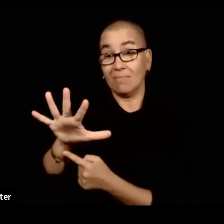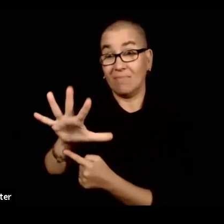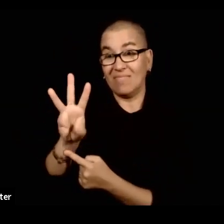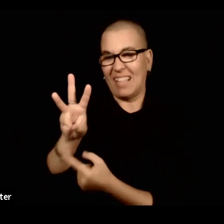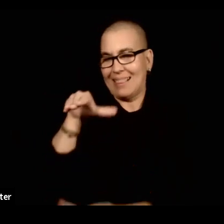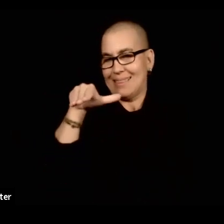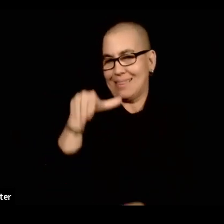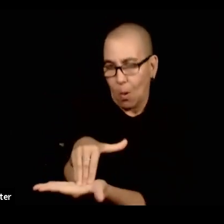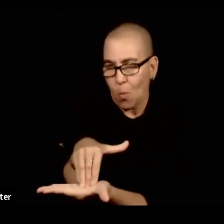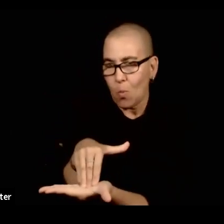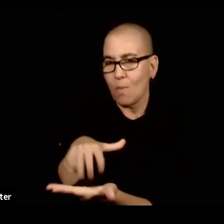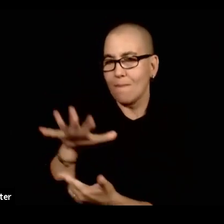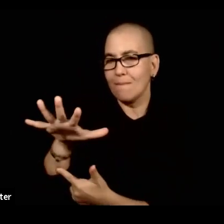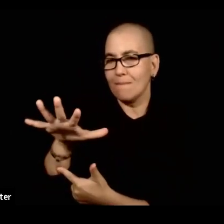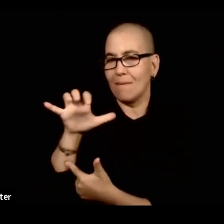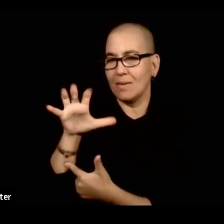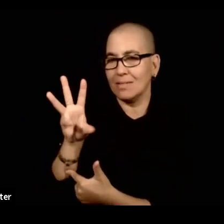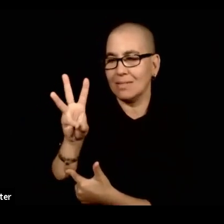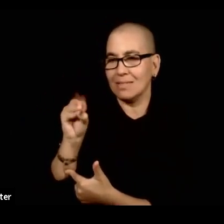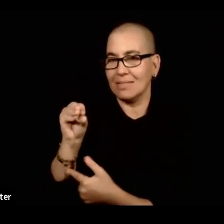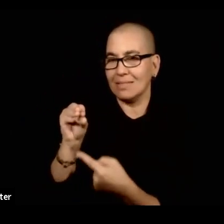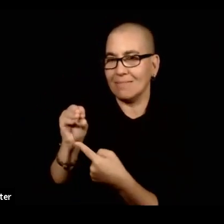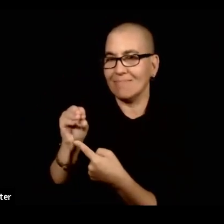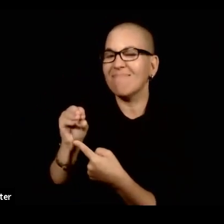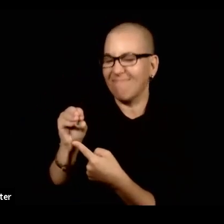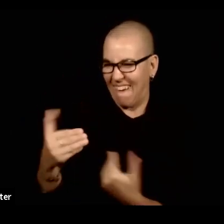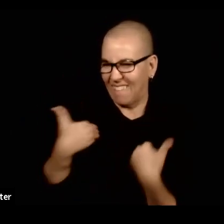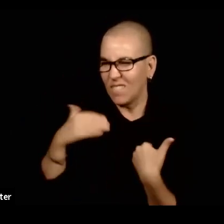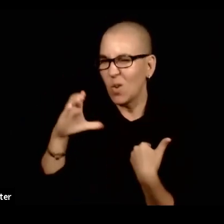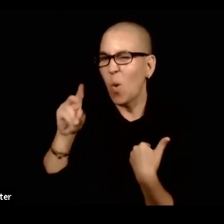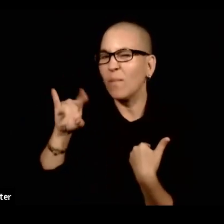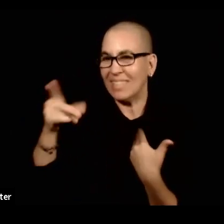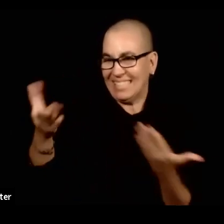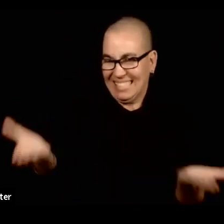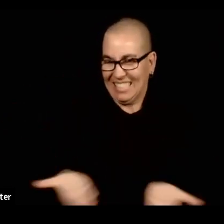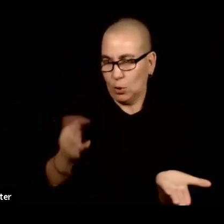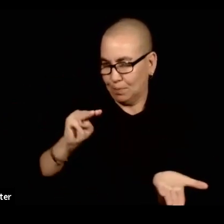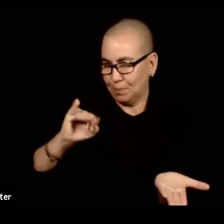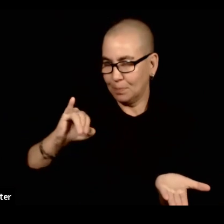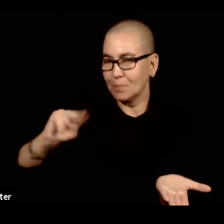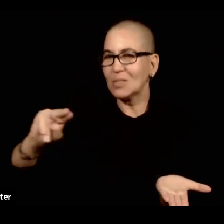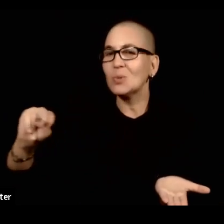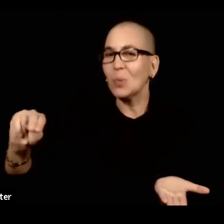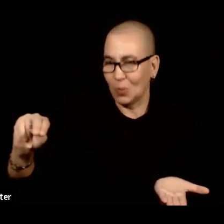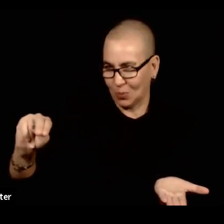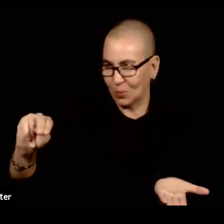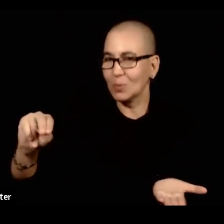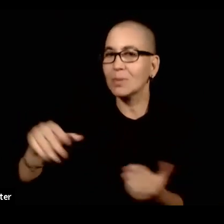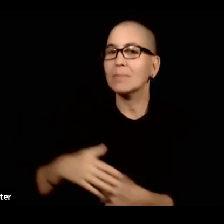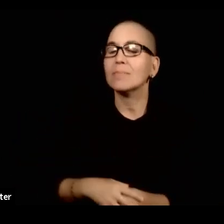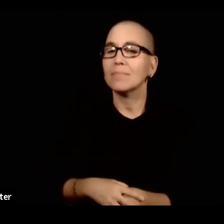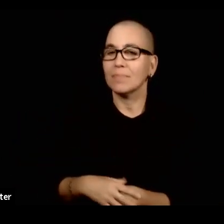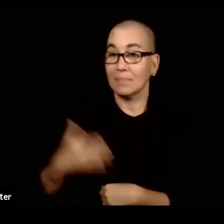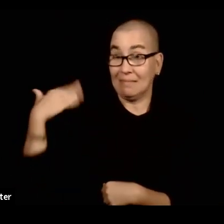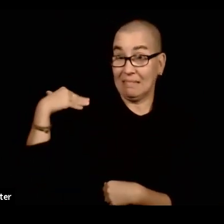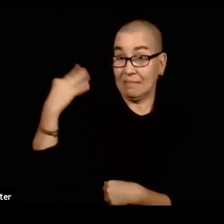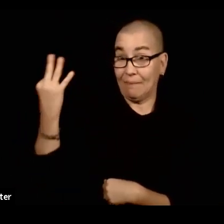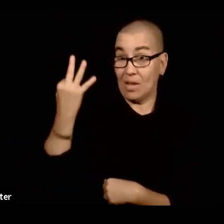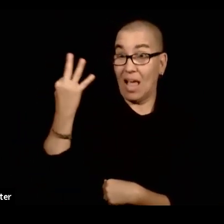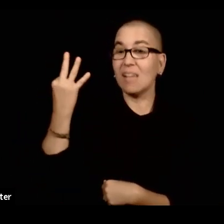56,560 cases in Minnesota. So since Friday, there have been over 2,000 more cases confirmed. So in addition